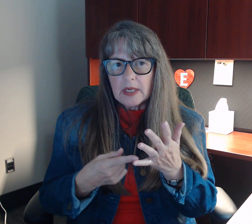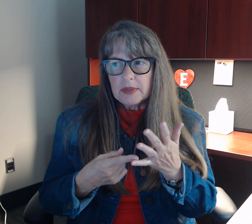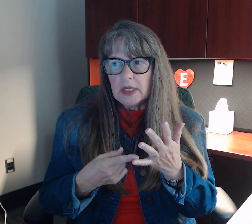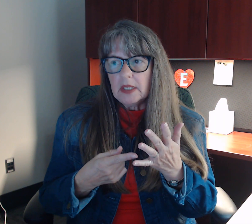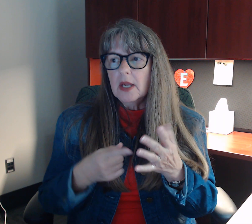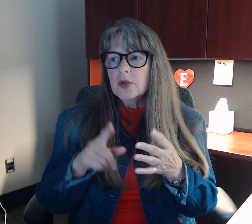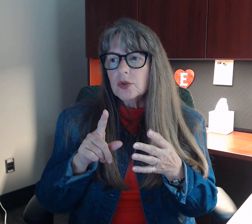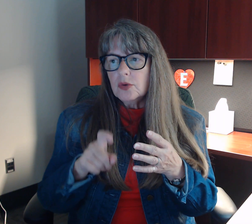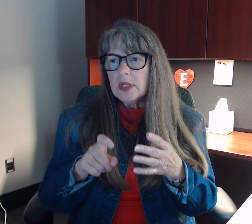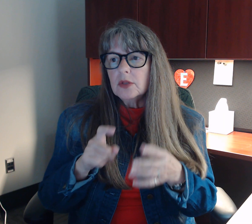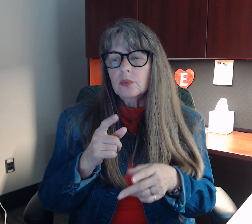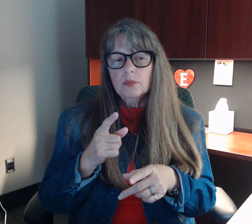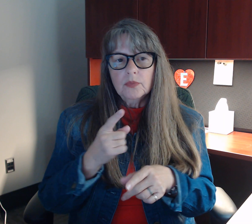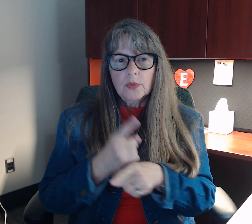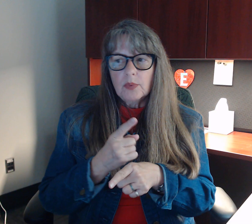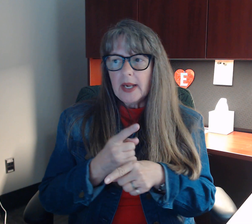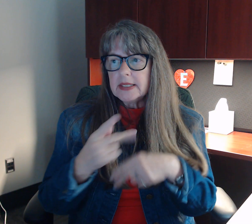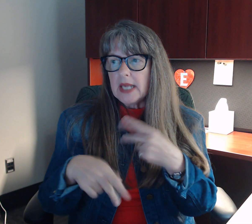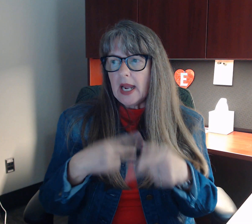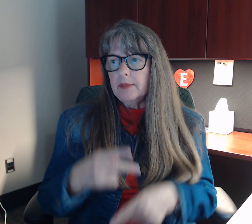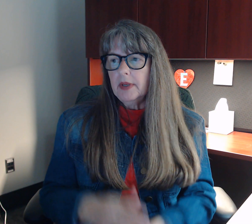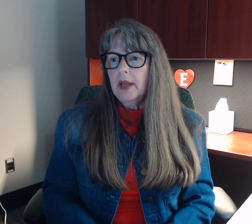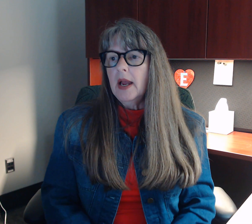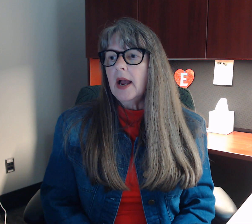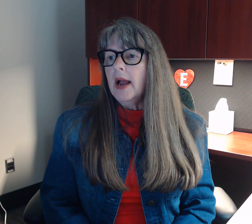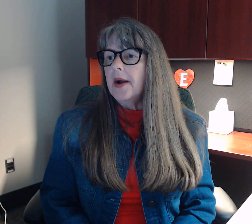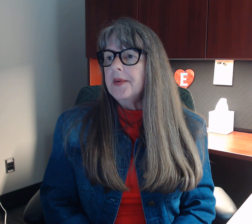thing. So you need the right type.